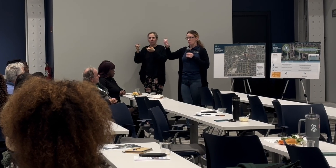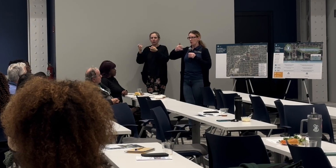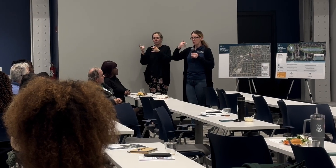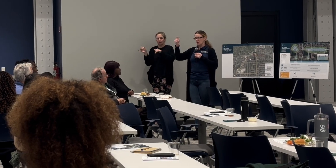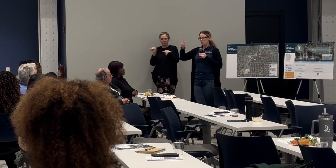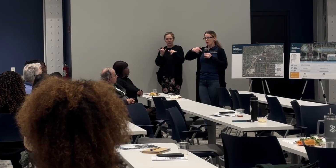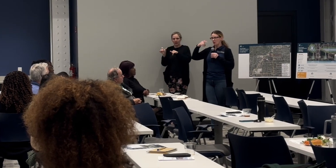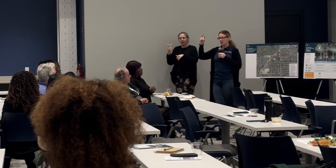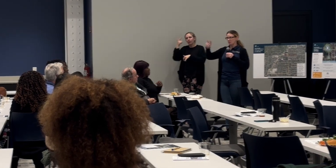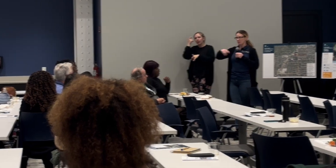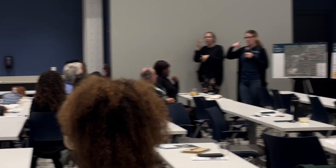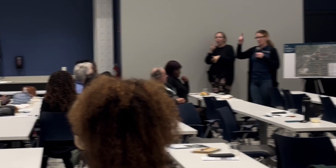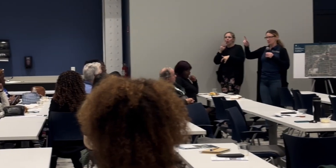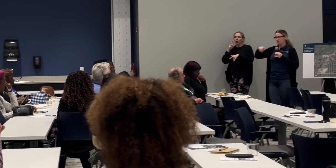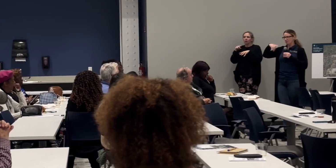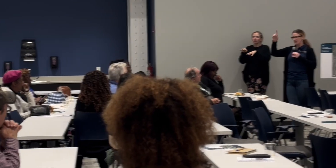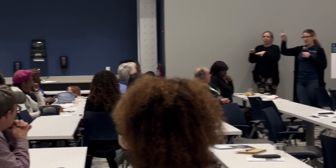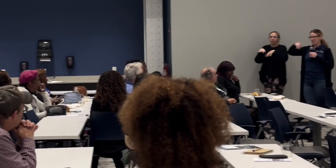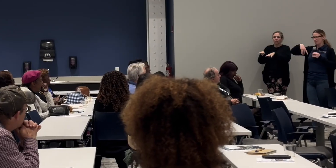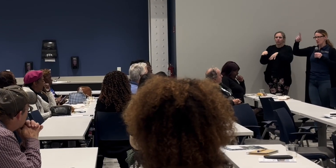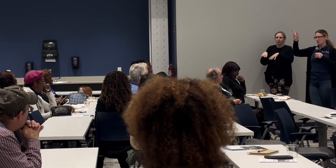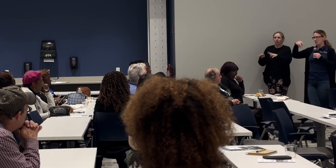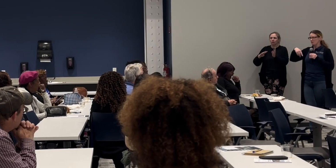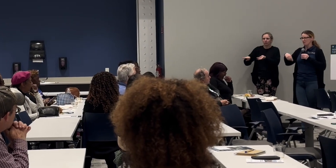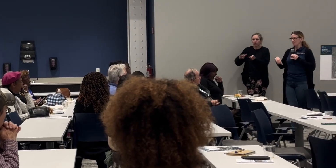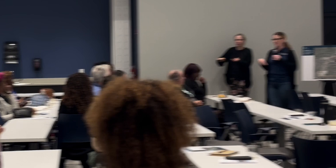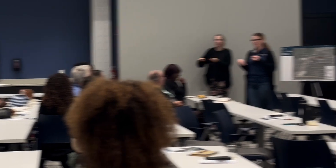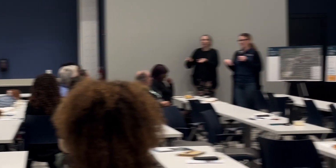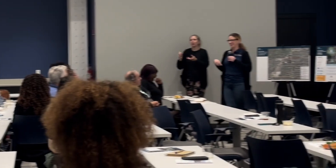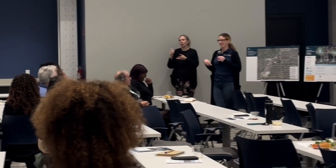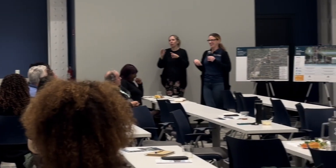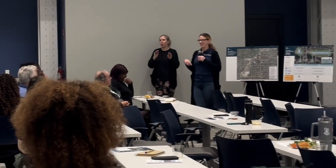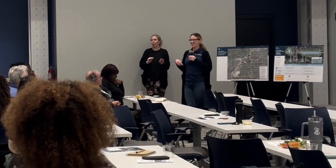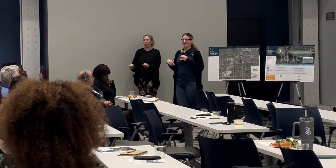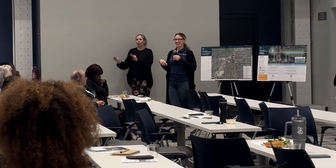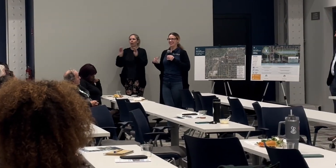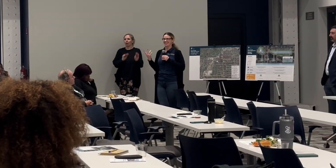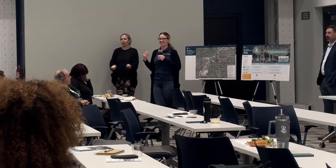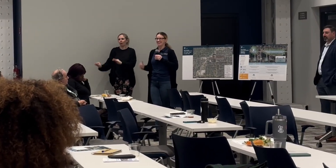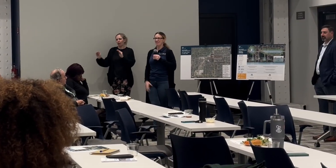Because water keeps flowing, so it moves.